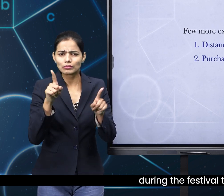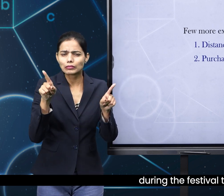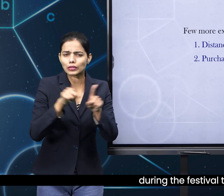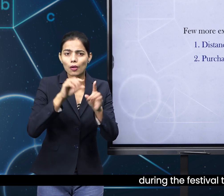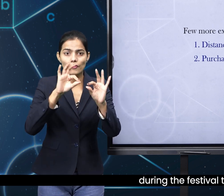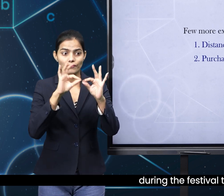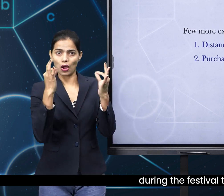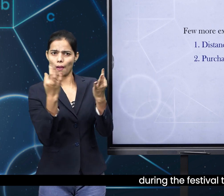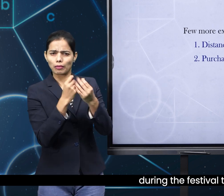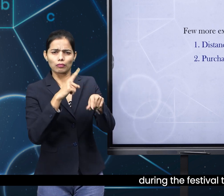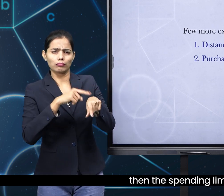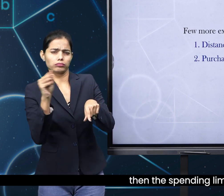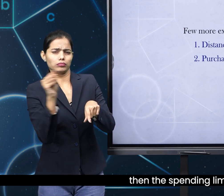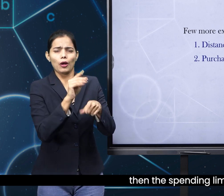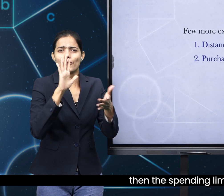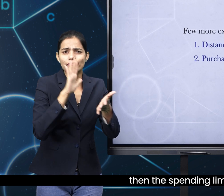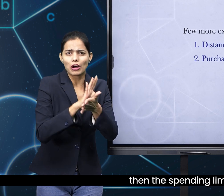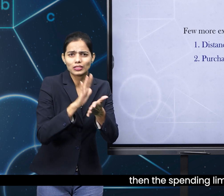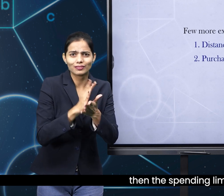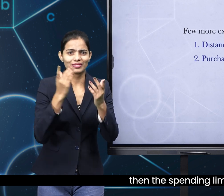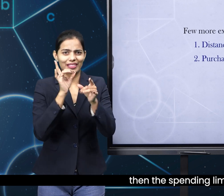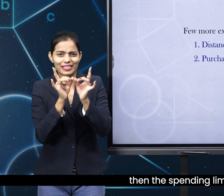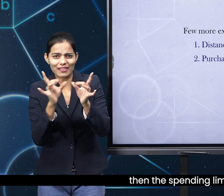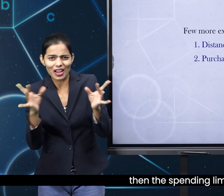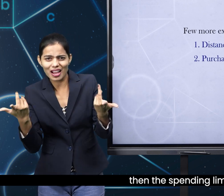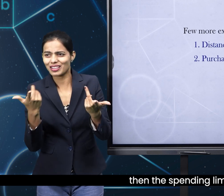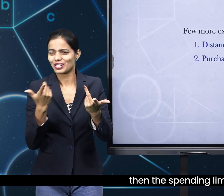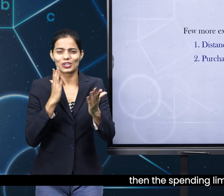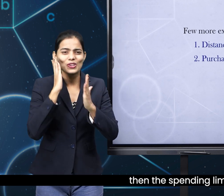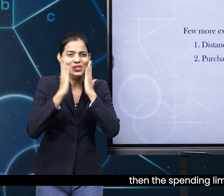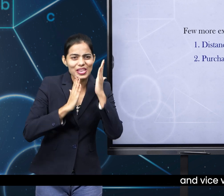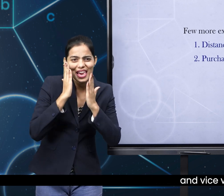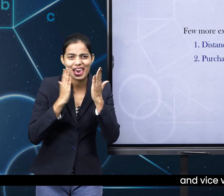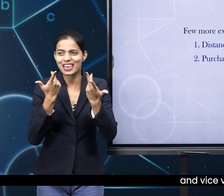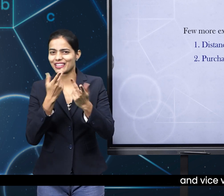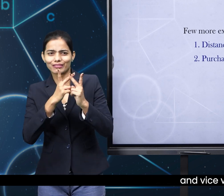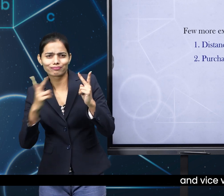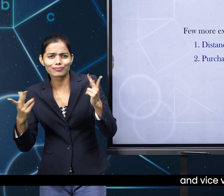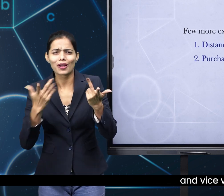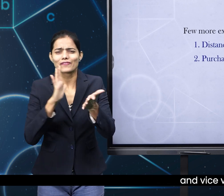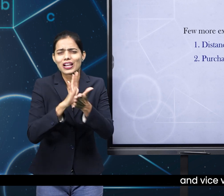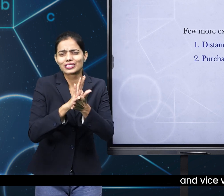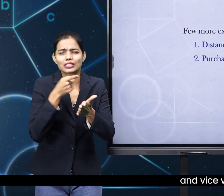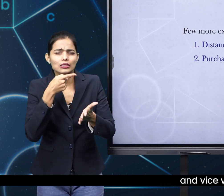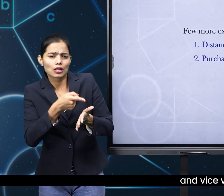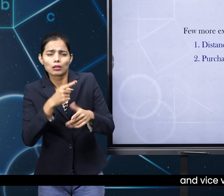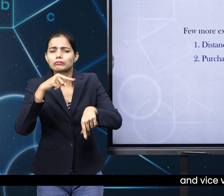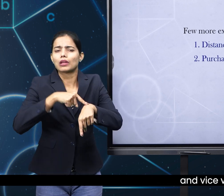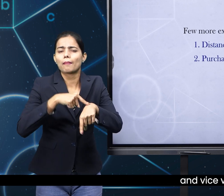festival time increases, then the spending limit also increases and vice versa.